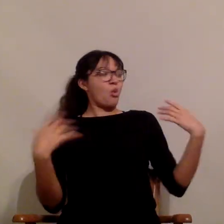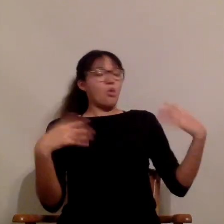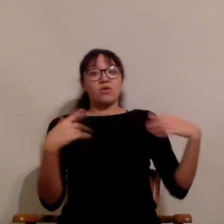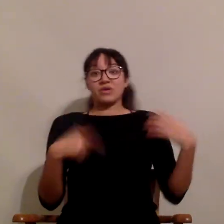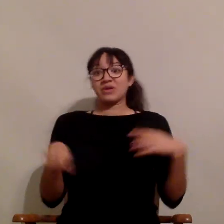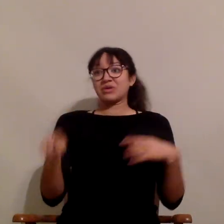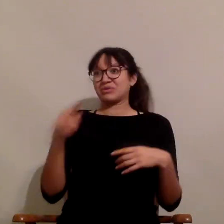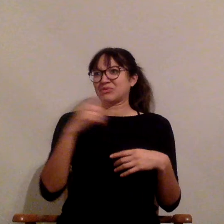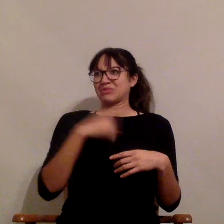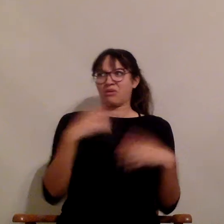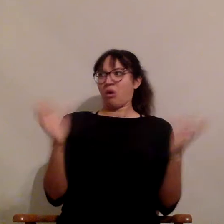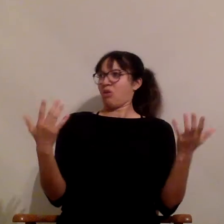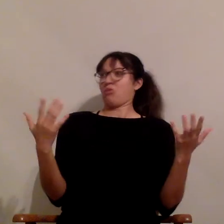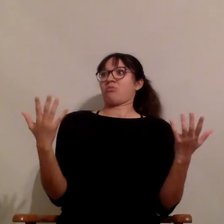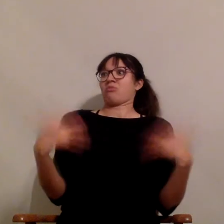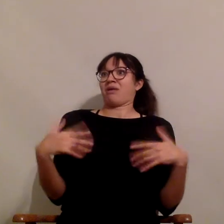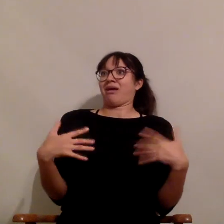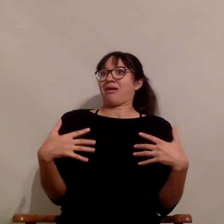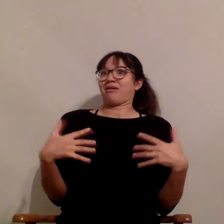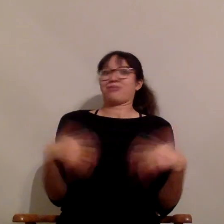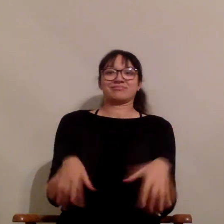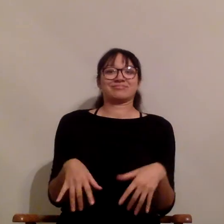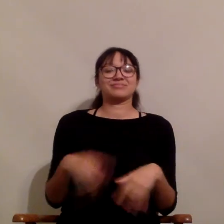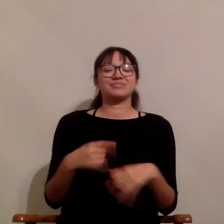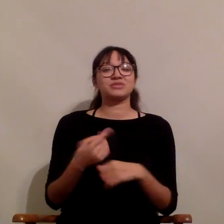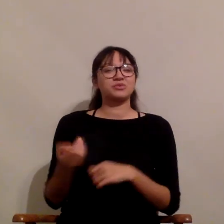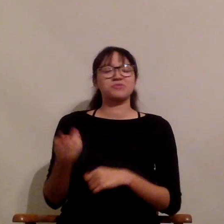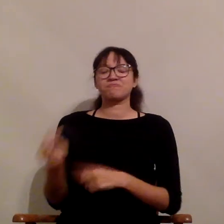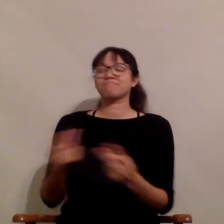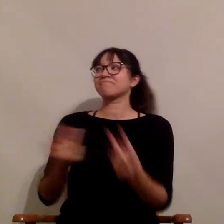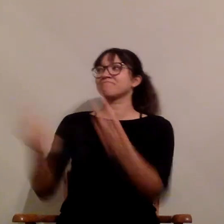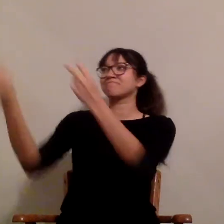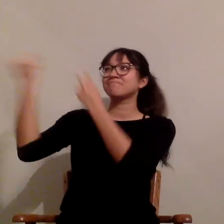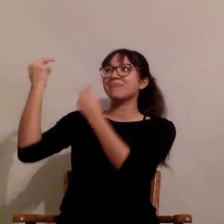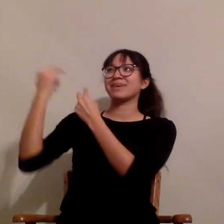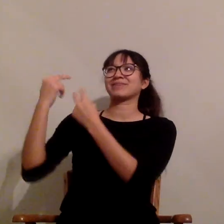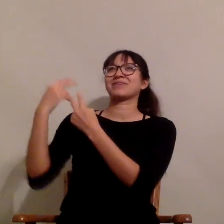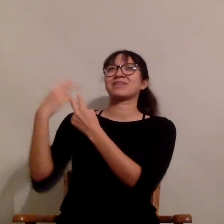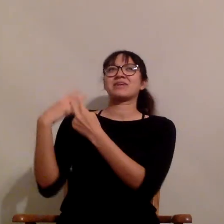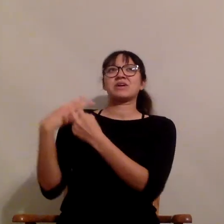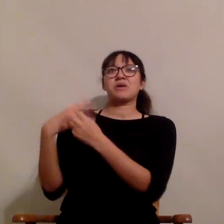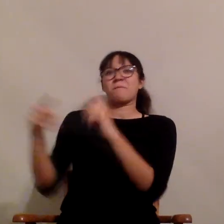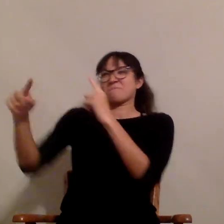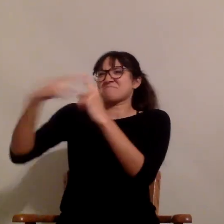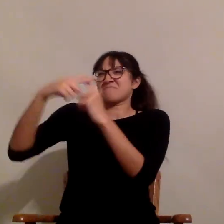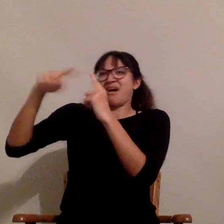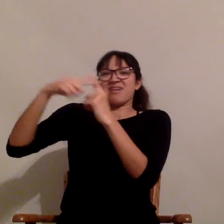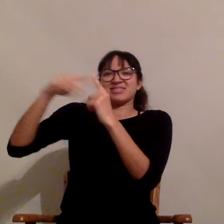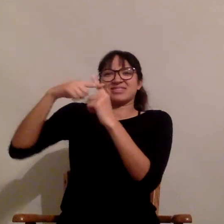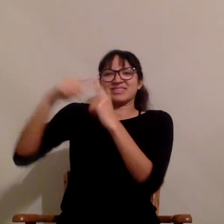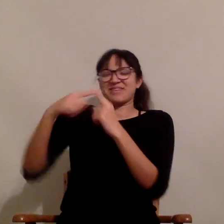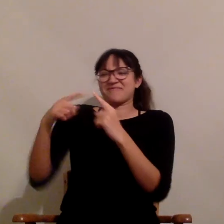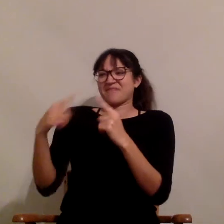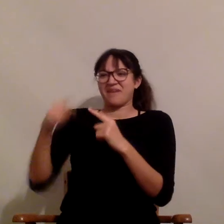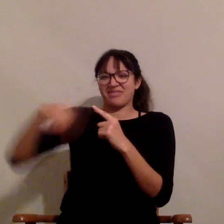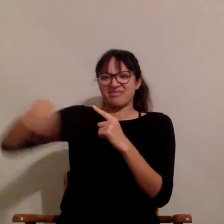nerve. Looking back, I am extremely grateful for the positive response that I received, not only from